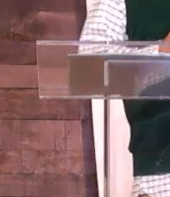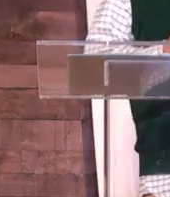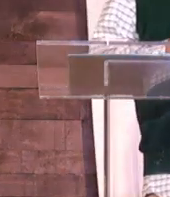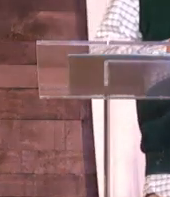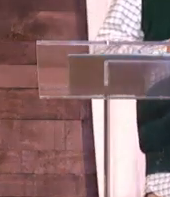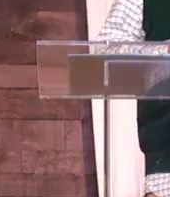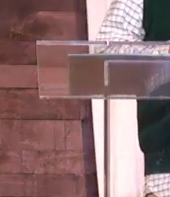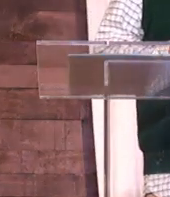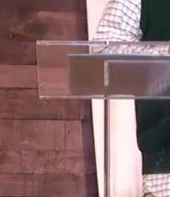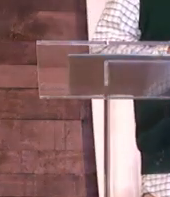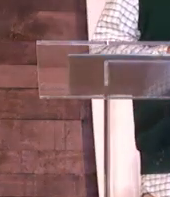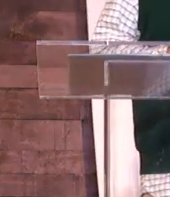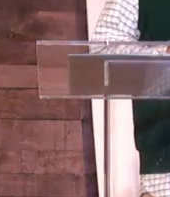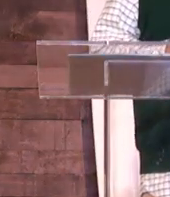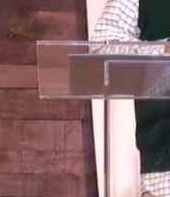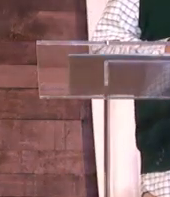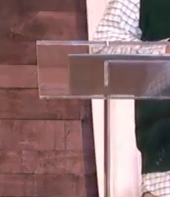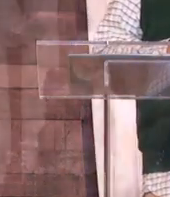call to worship.